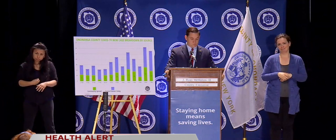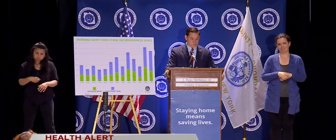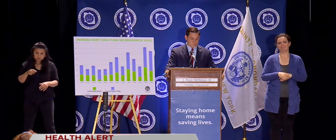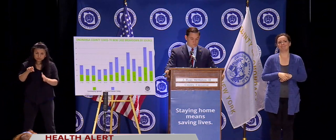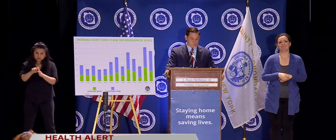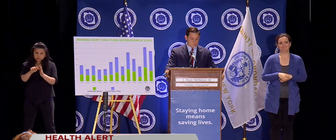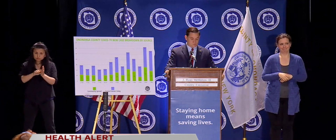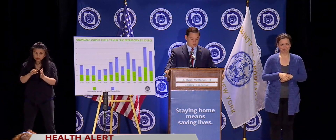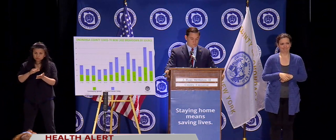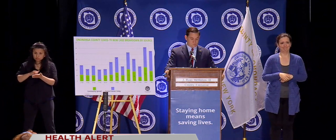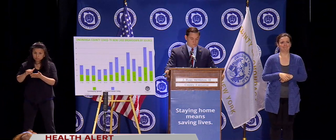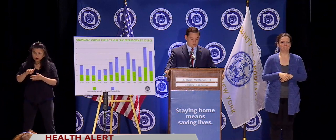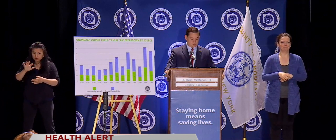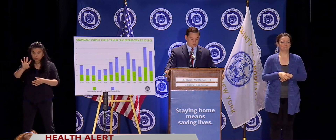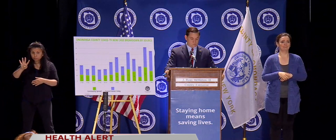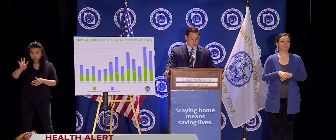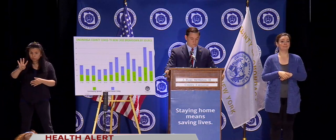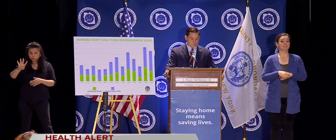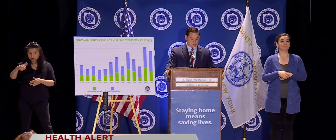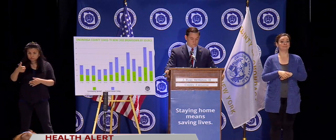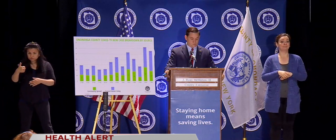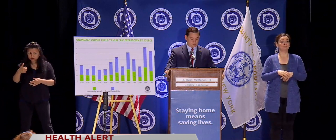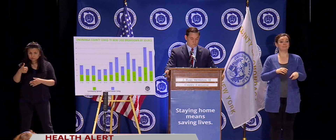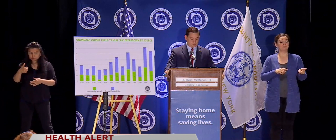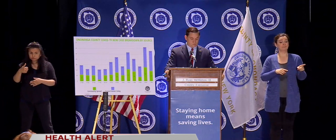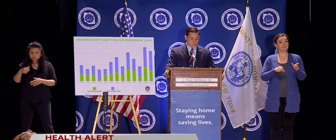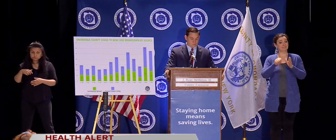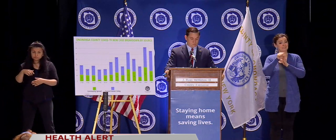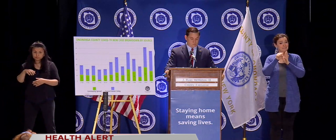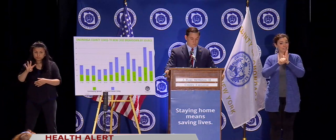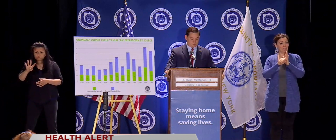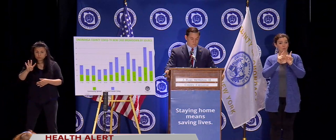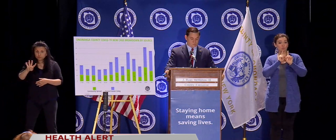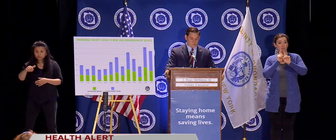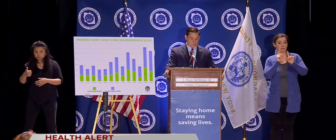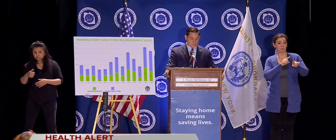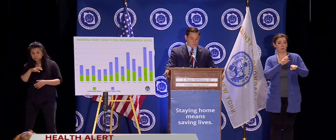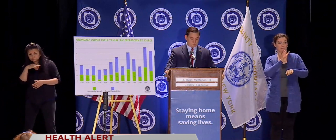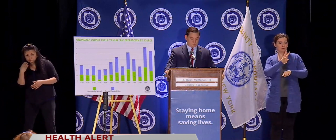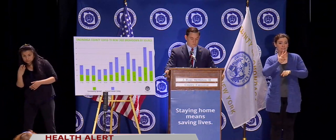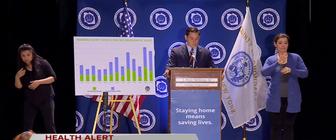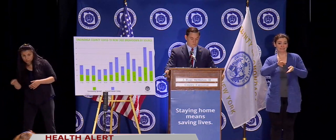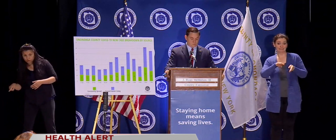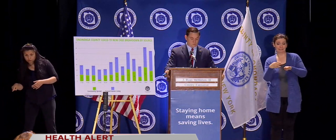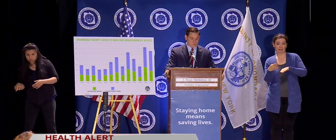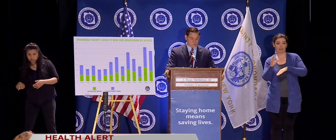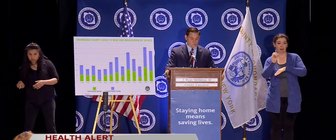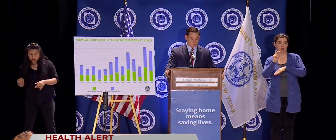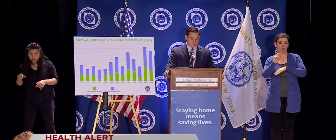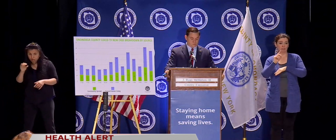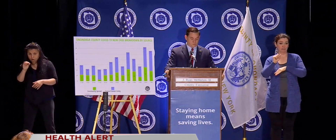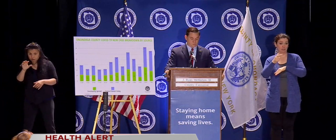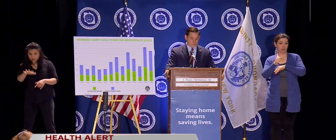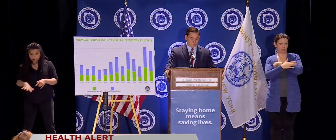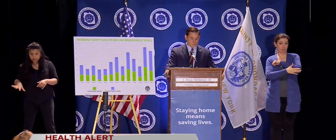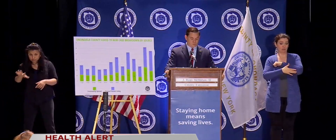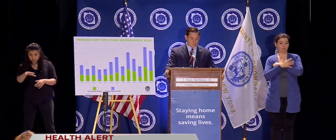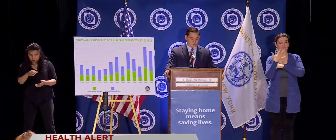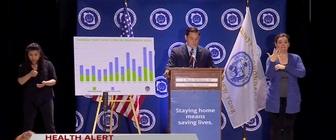Onondaga County, and 5 of those they have down as